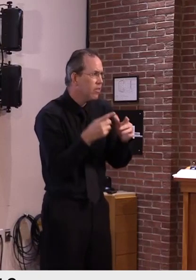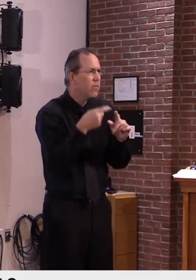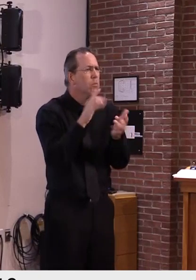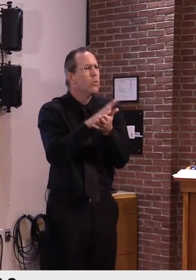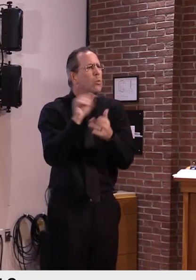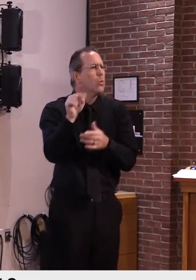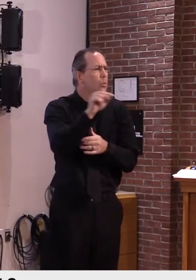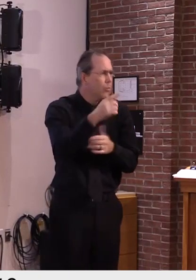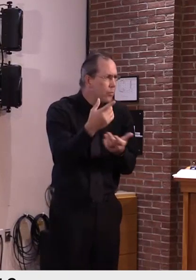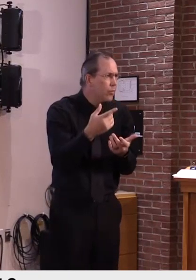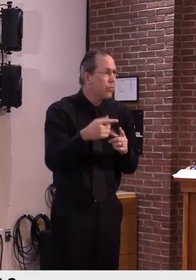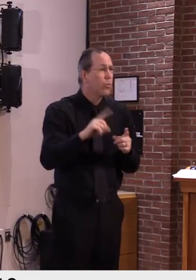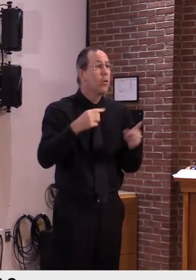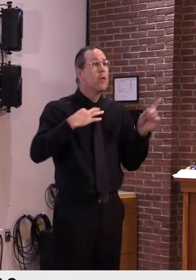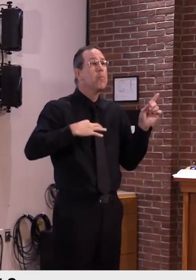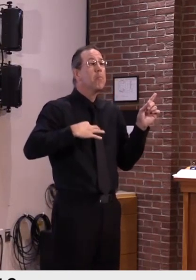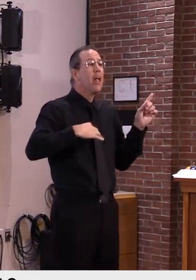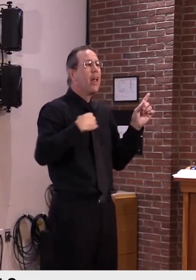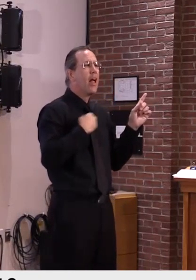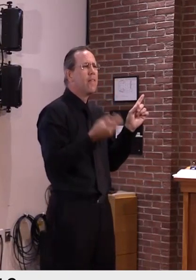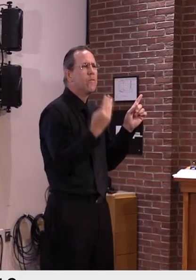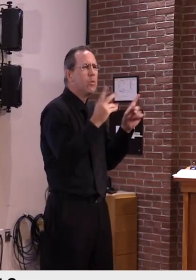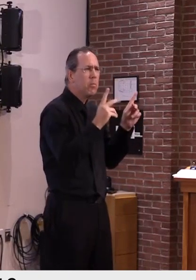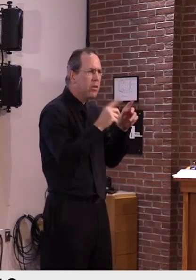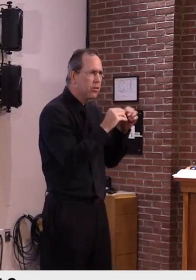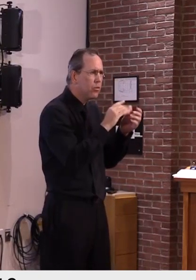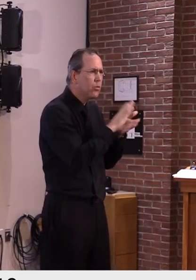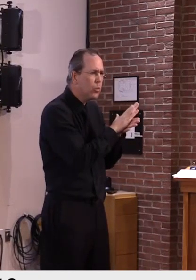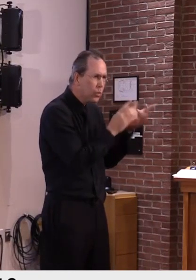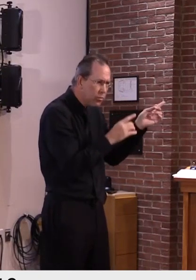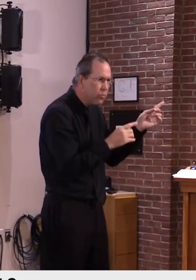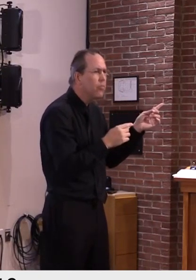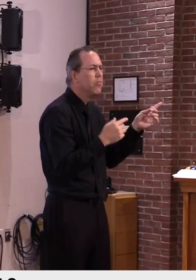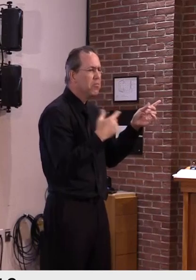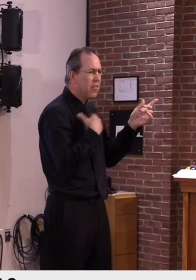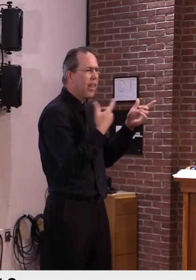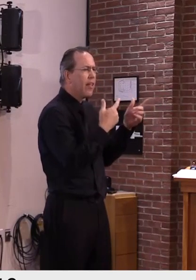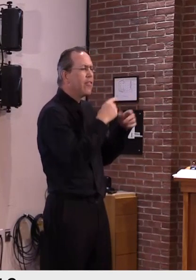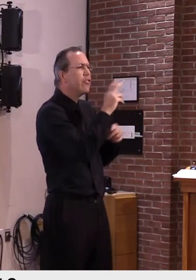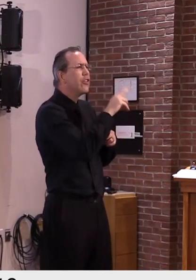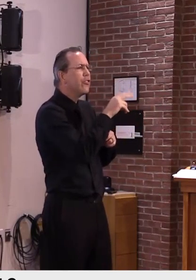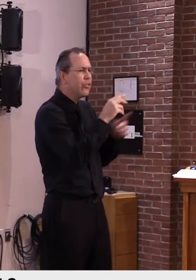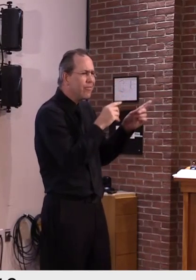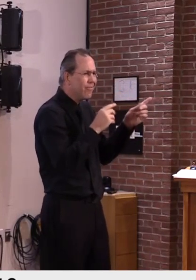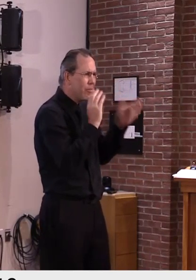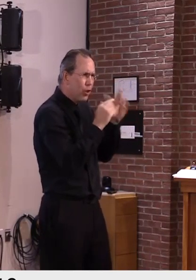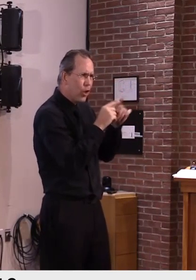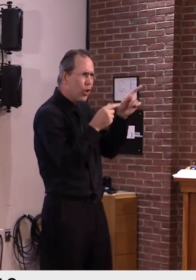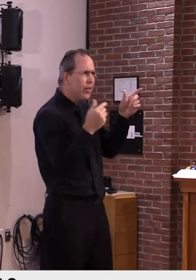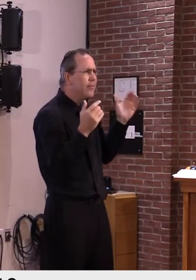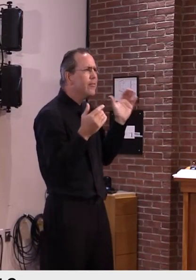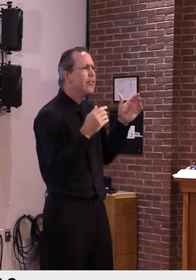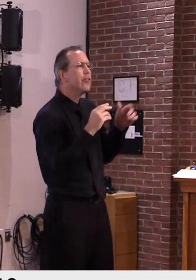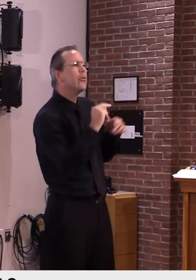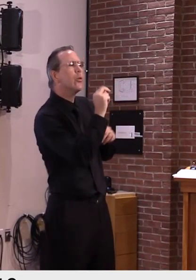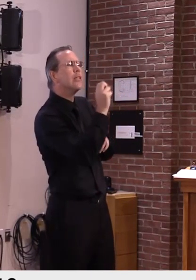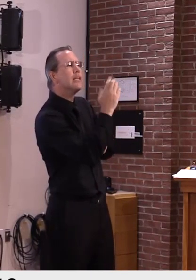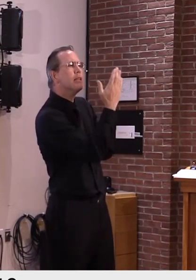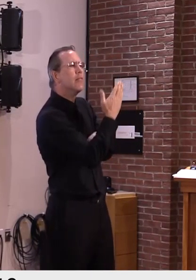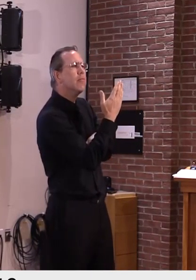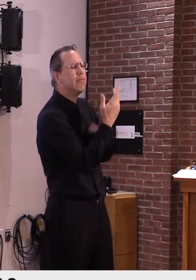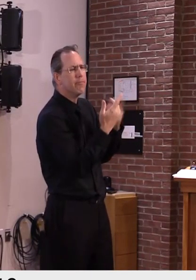cases since Friday impacting 6 of their schools. So across the region, low prevalence and seeing rather mild cases, but